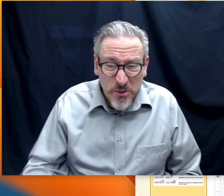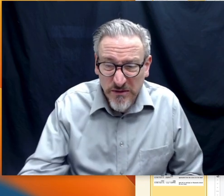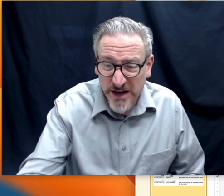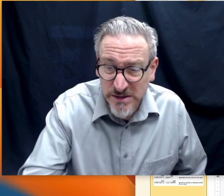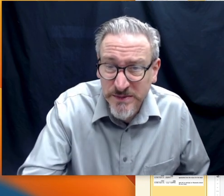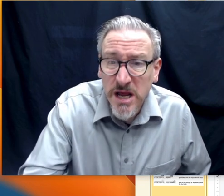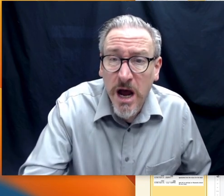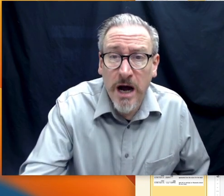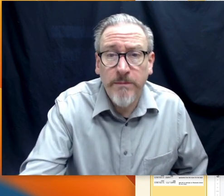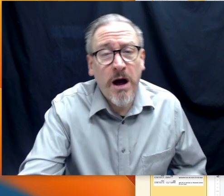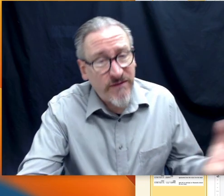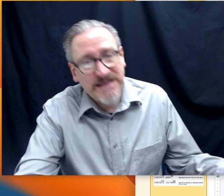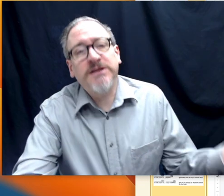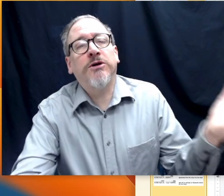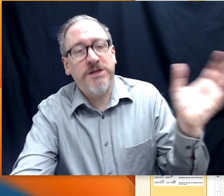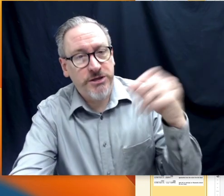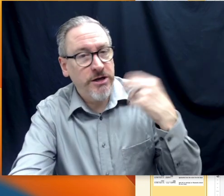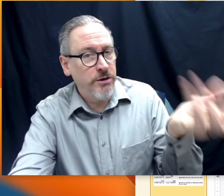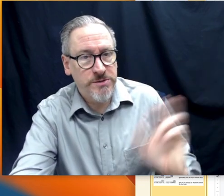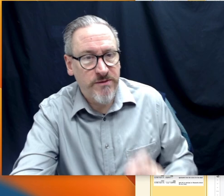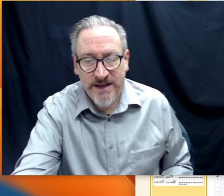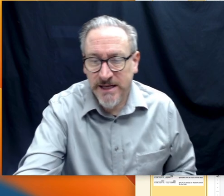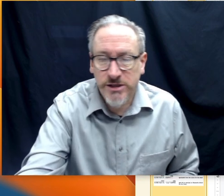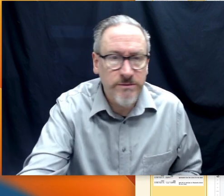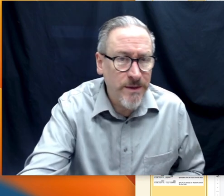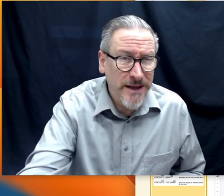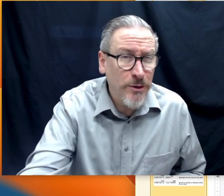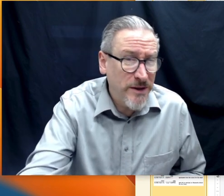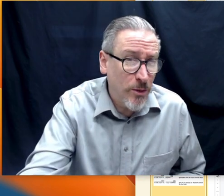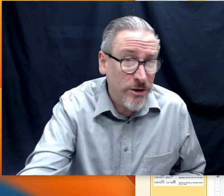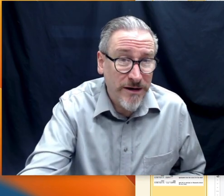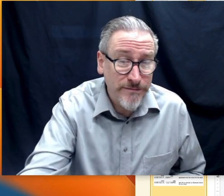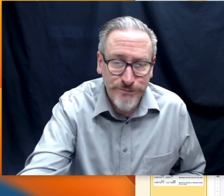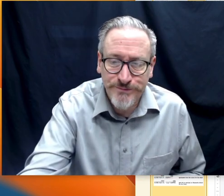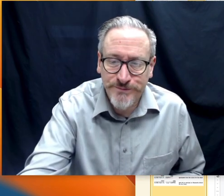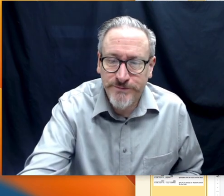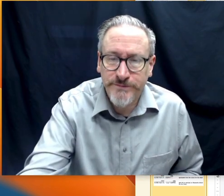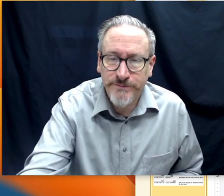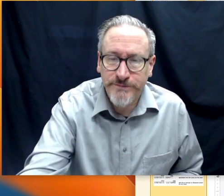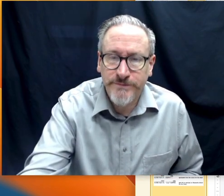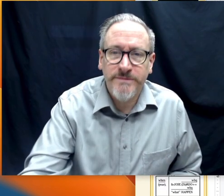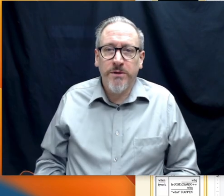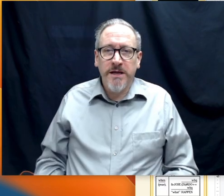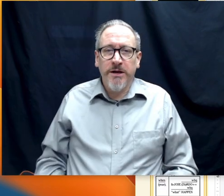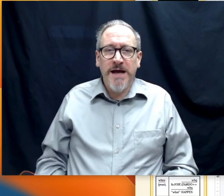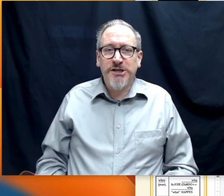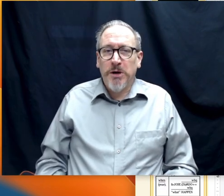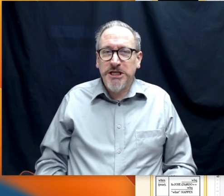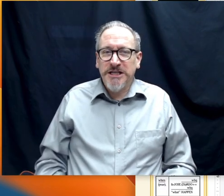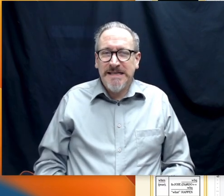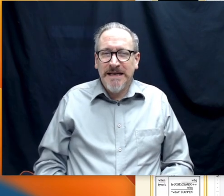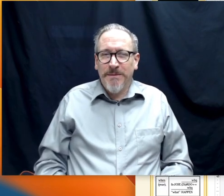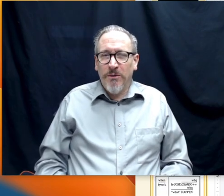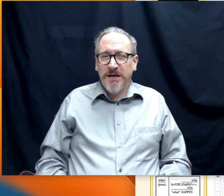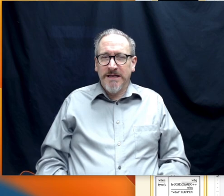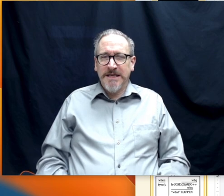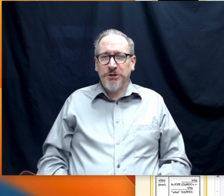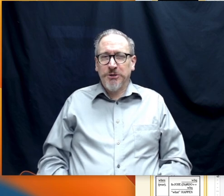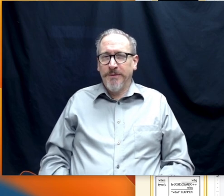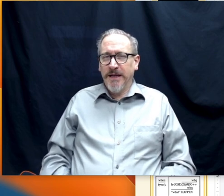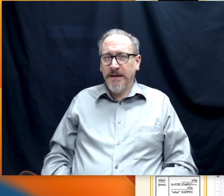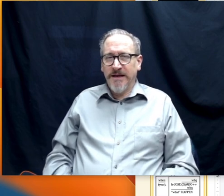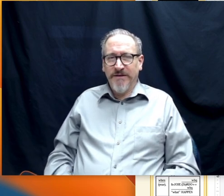Record more videos of asking the question, and you just provide the answer. I mean, that would be the homework, right? So, as you're watching these, think about what